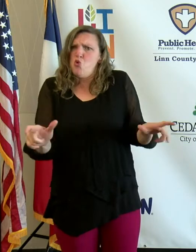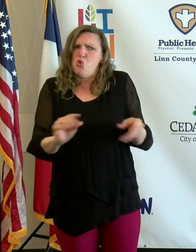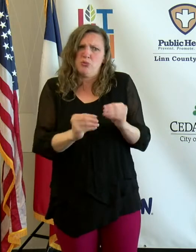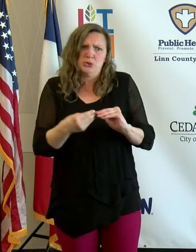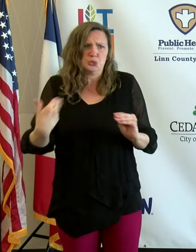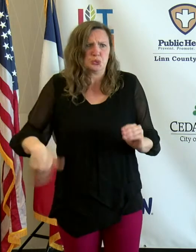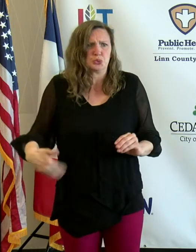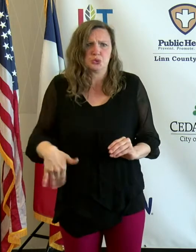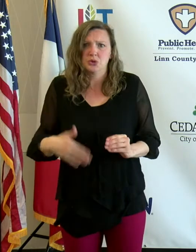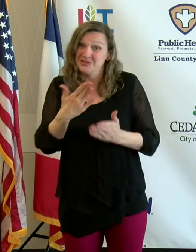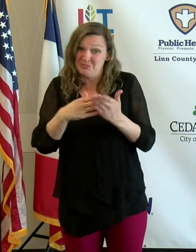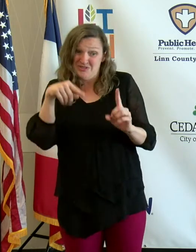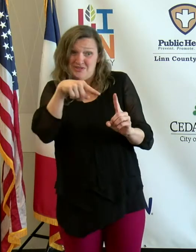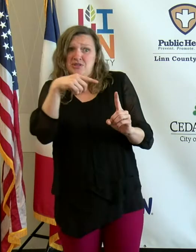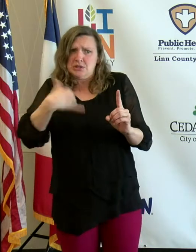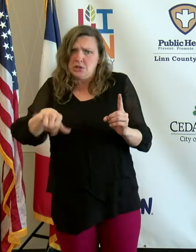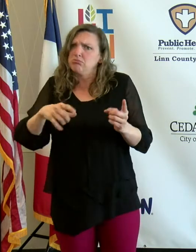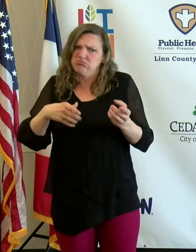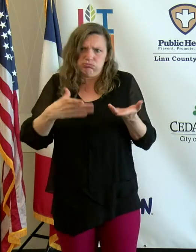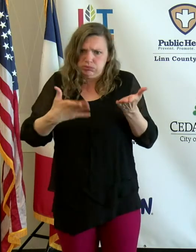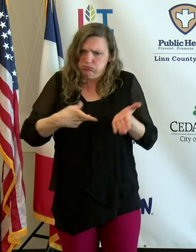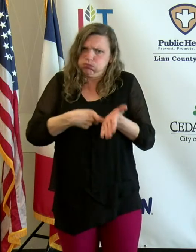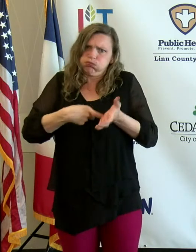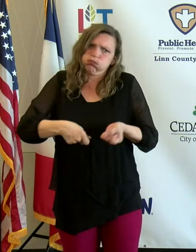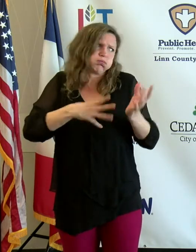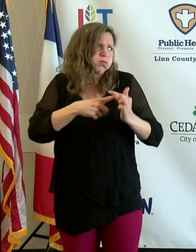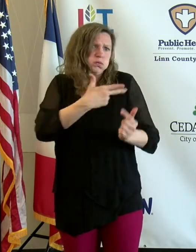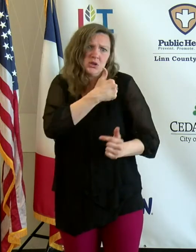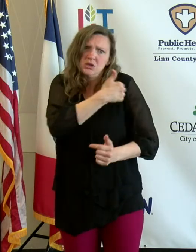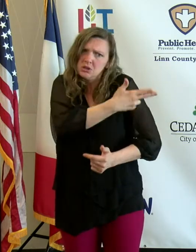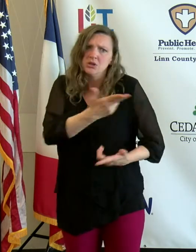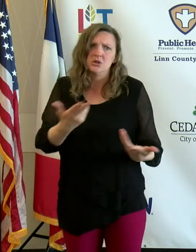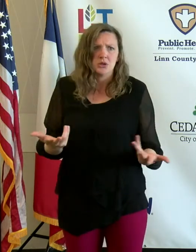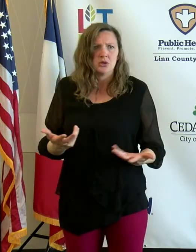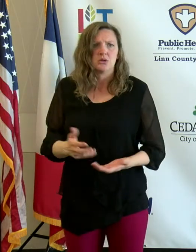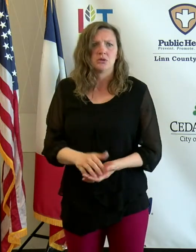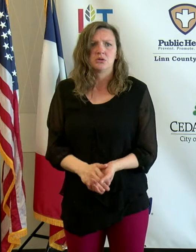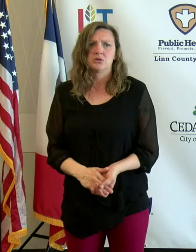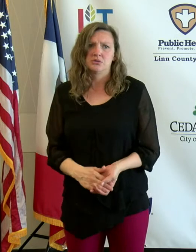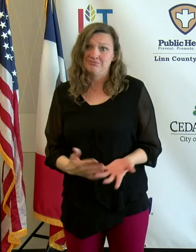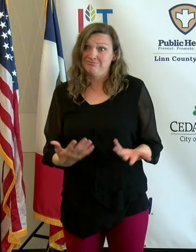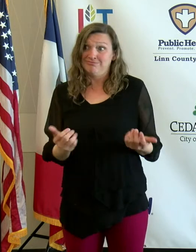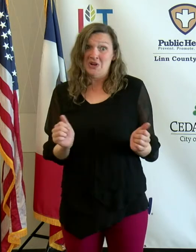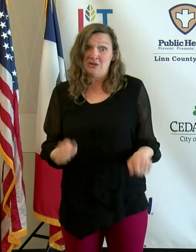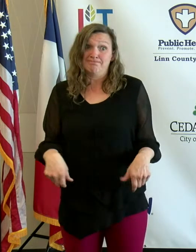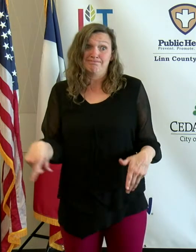or even die. That could be you. That could be someone you love.